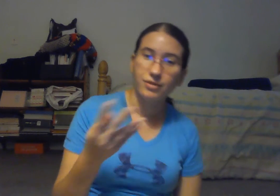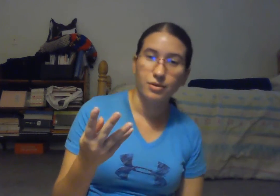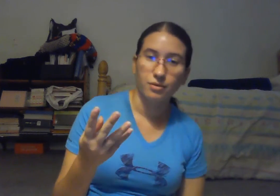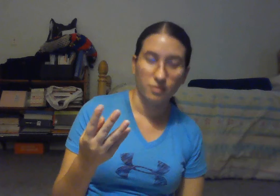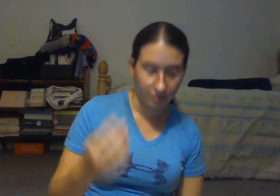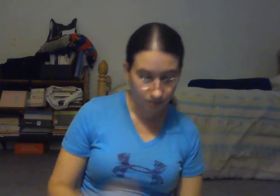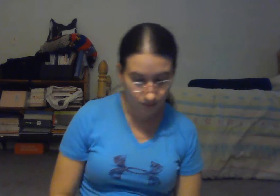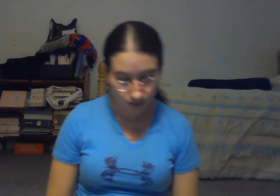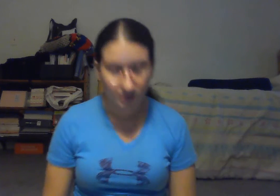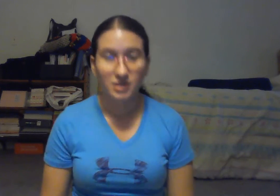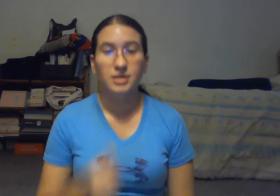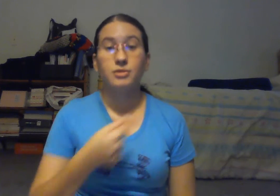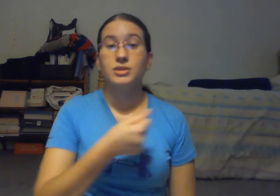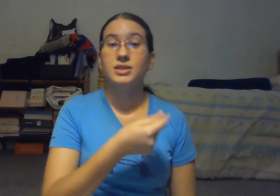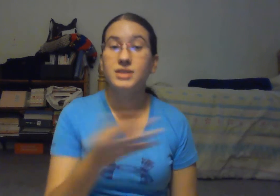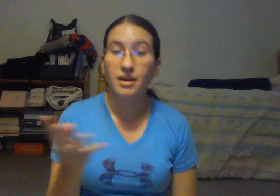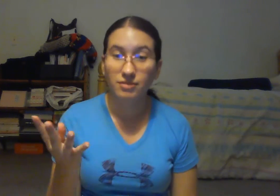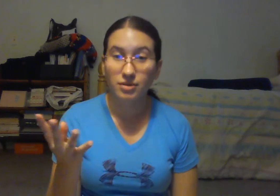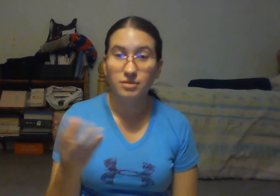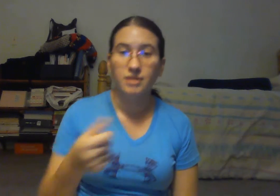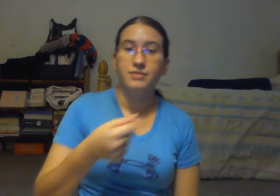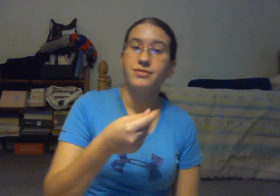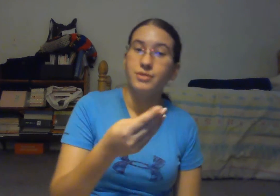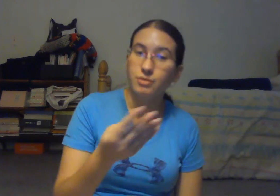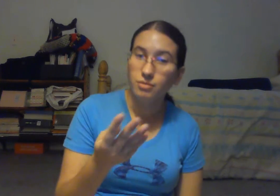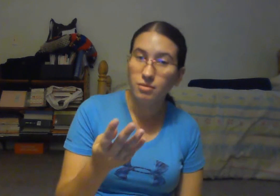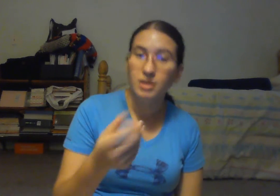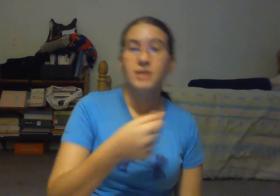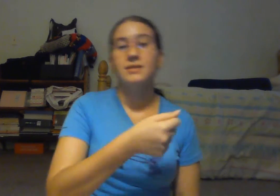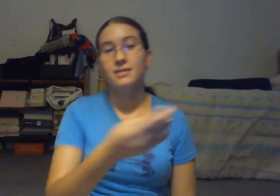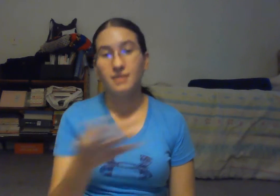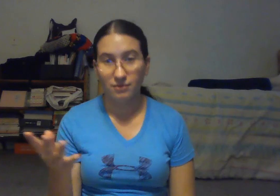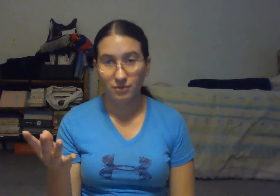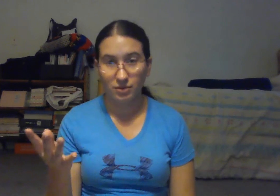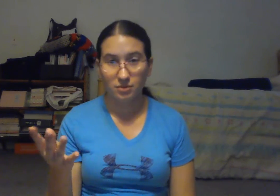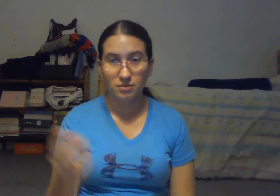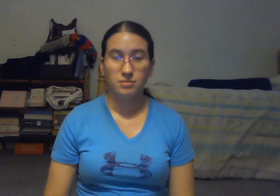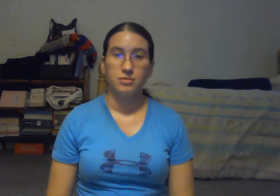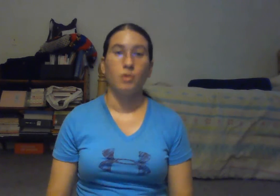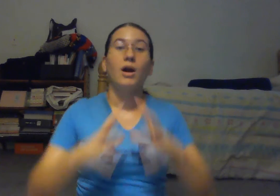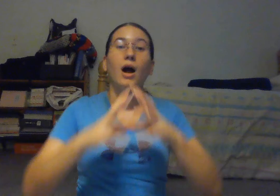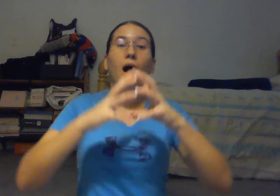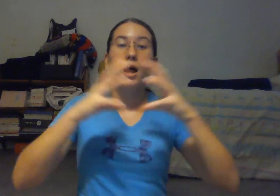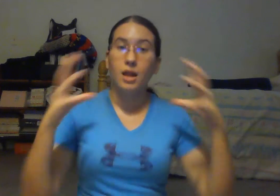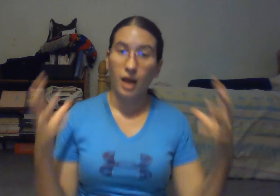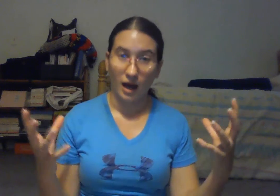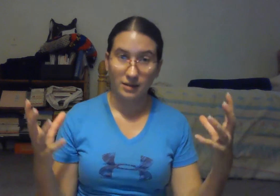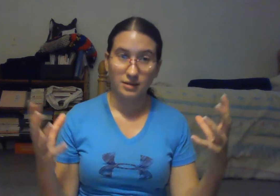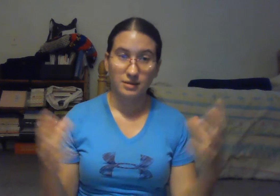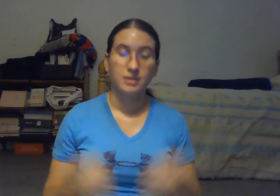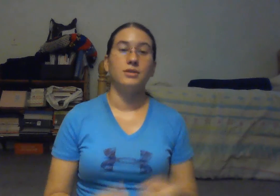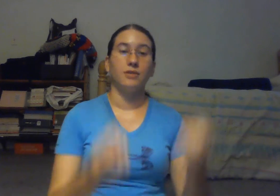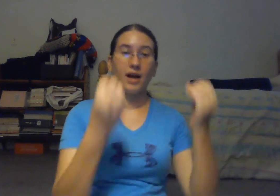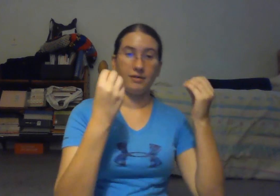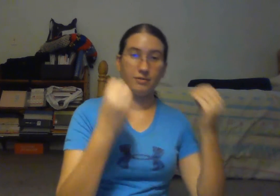few, or several. A few, several, or a lot. You have